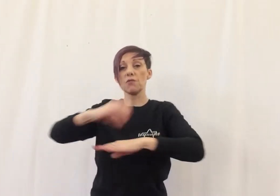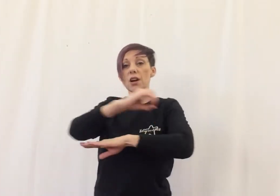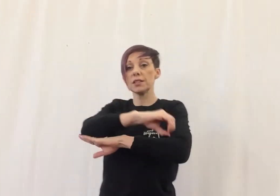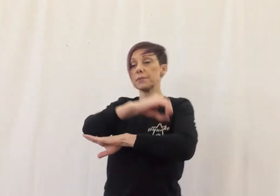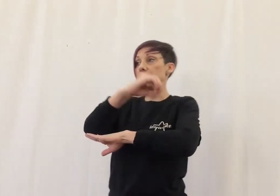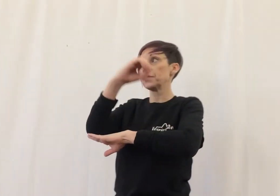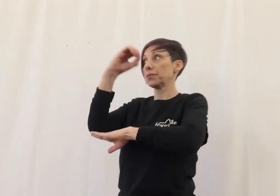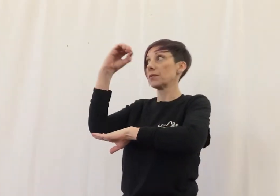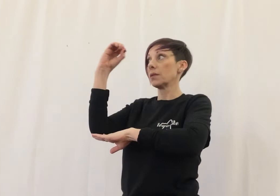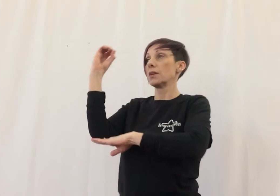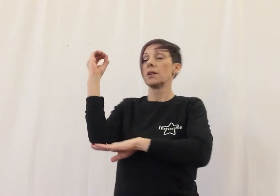Sunrise.